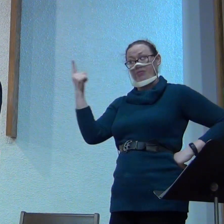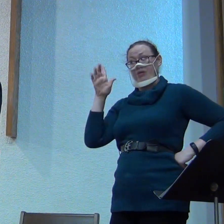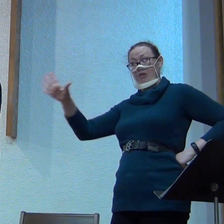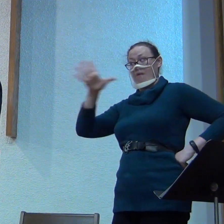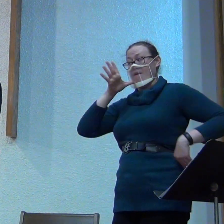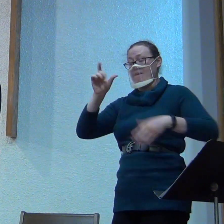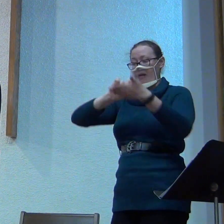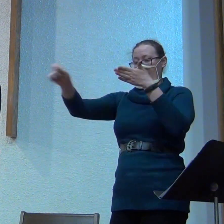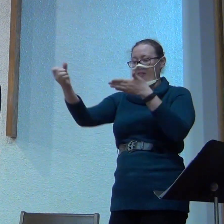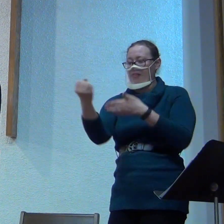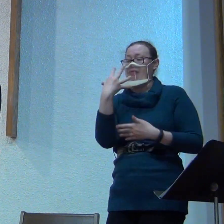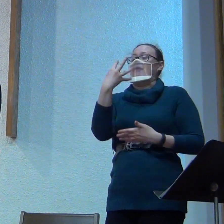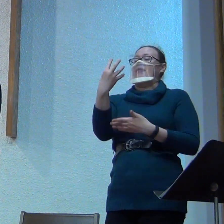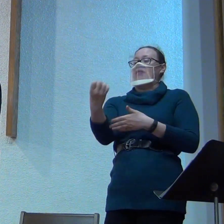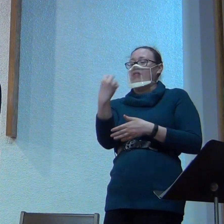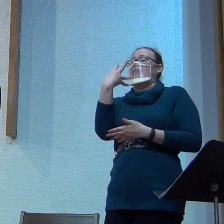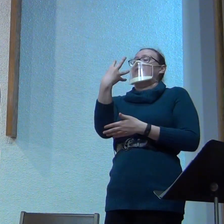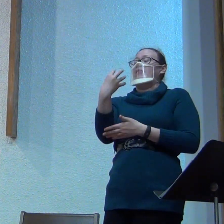has written to me.